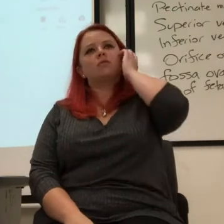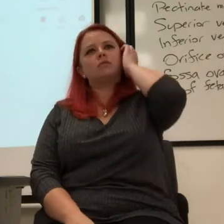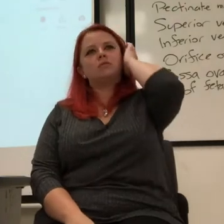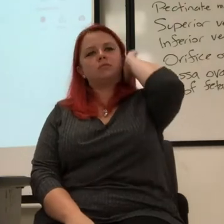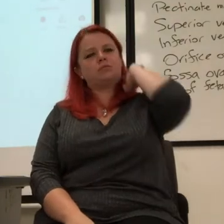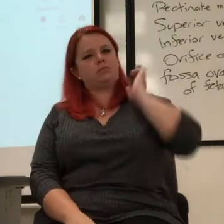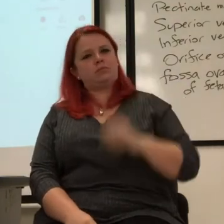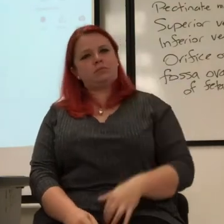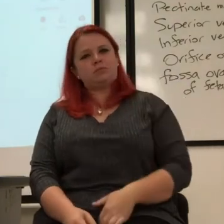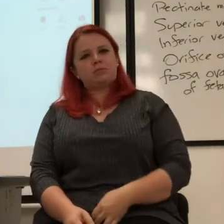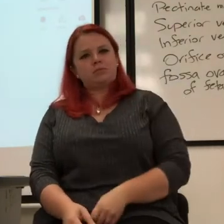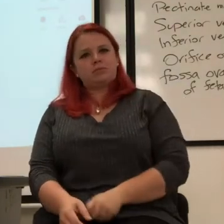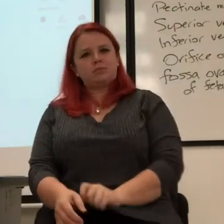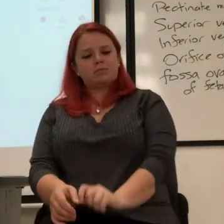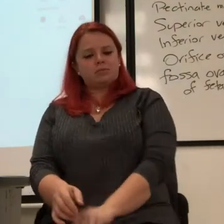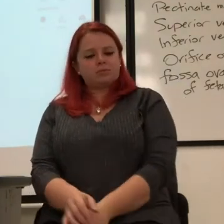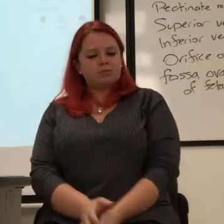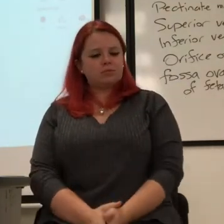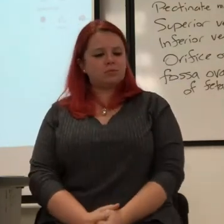Right.